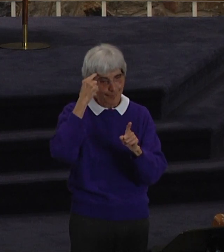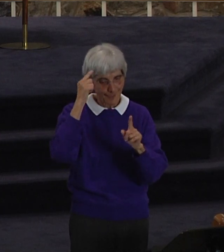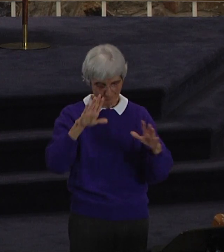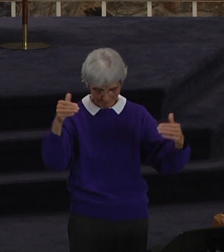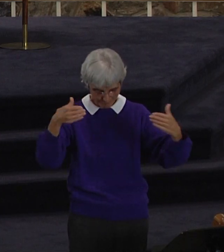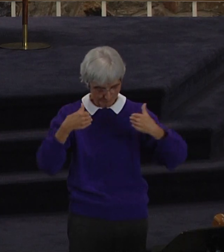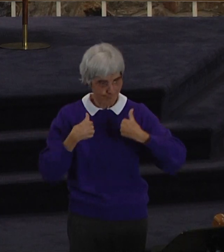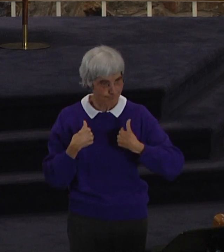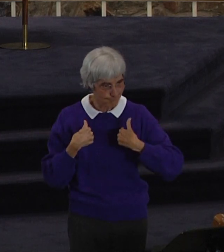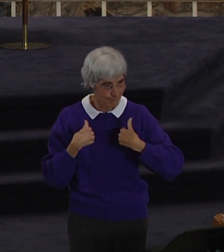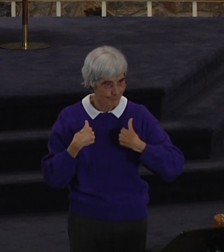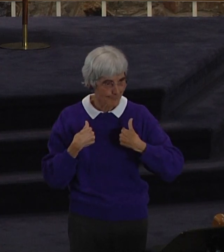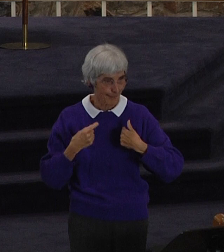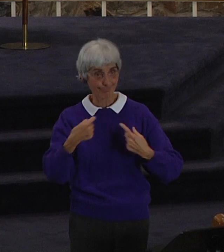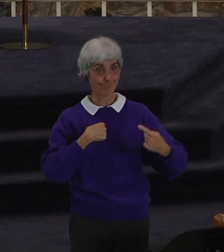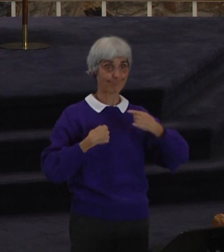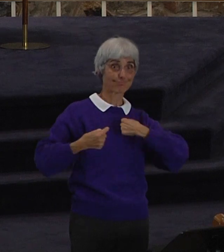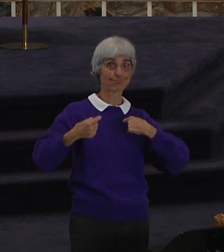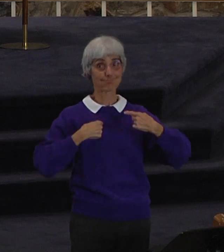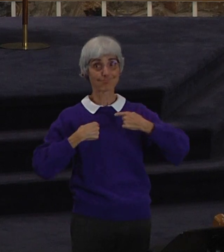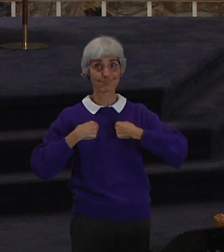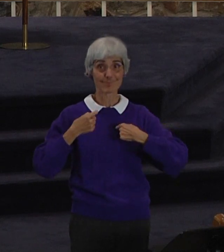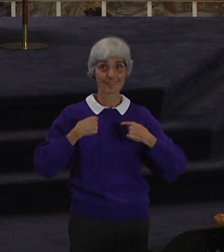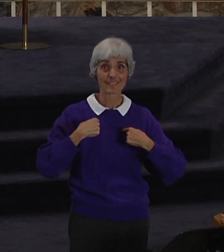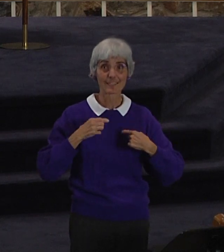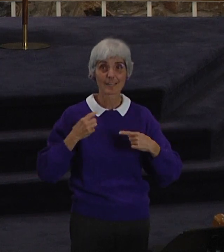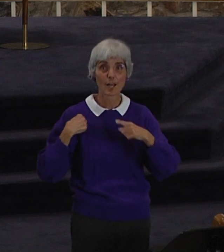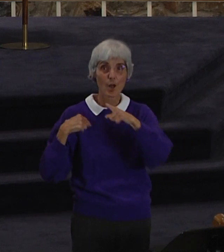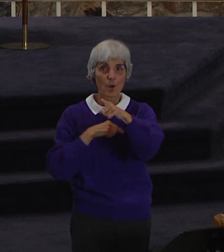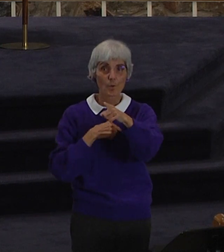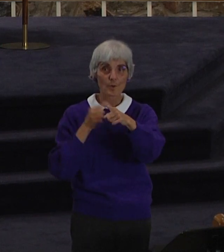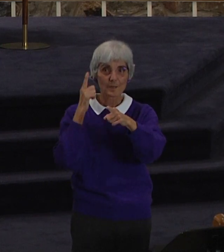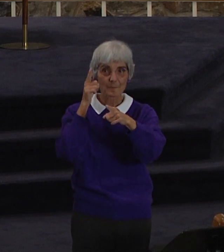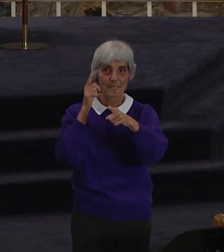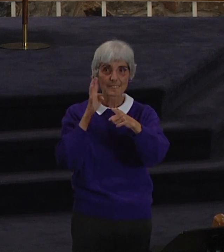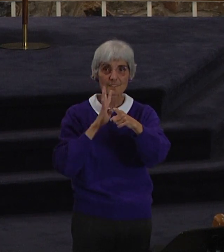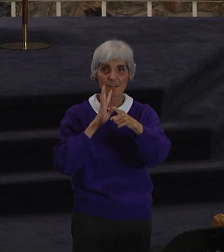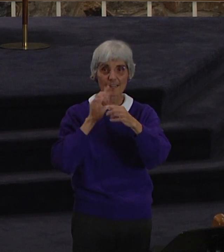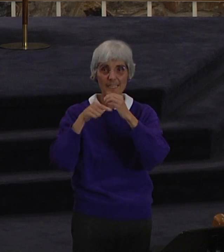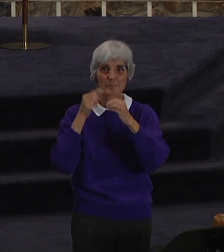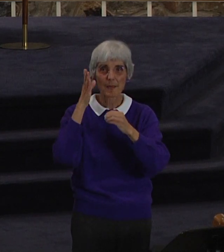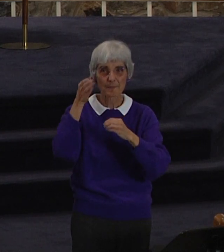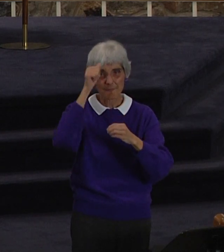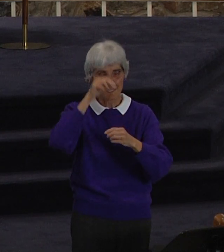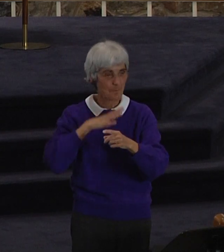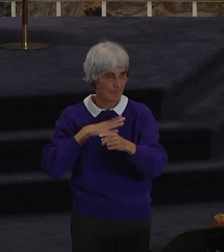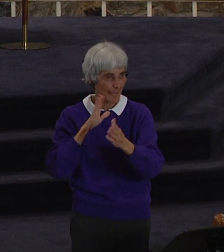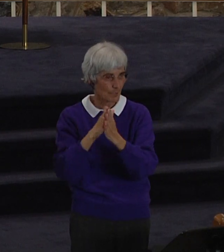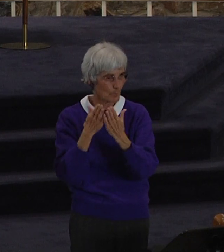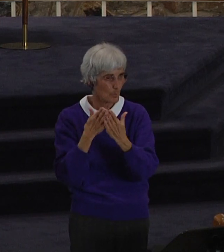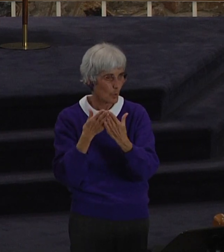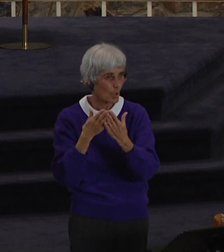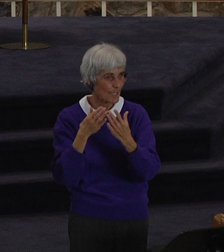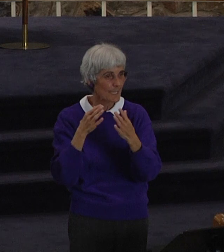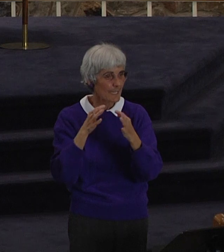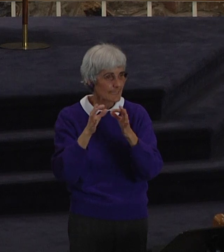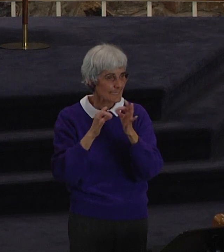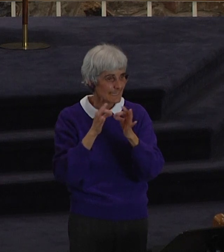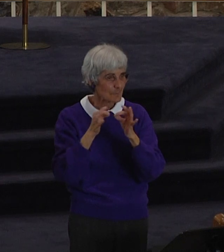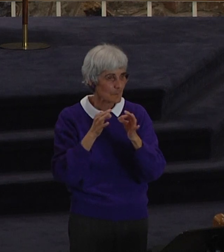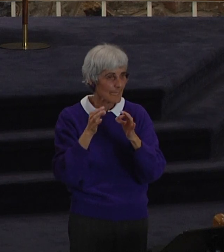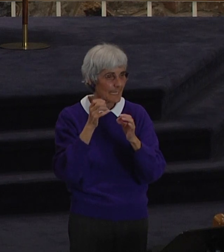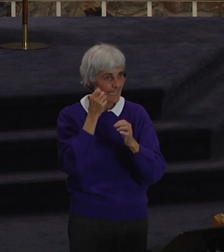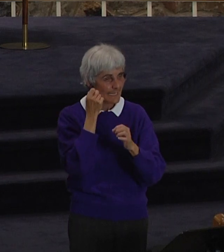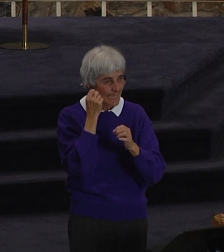been using David Zoll's book, Low Anthropology, to give us a perspective on the